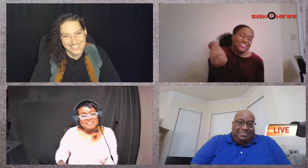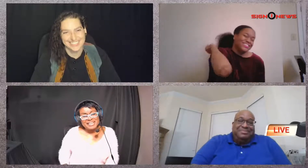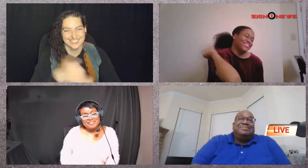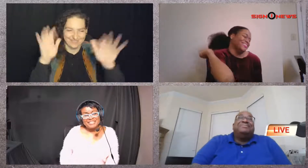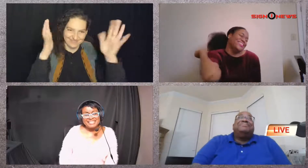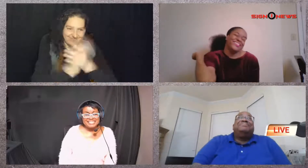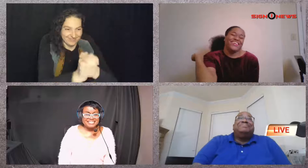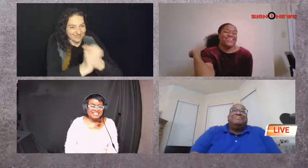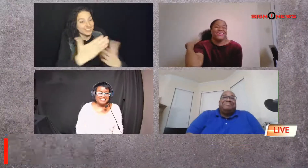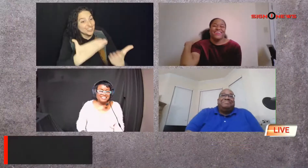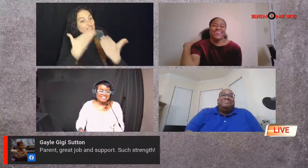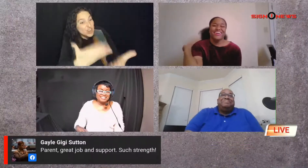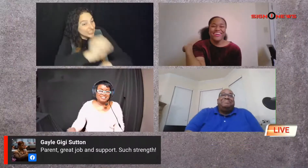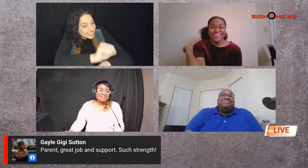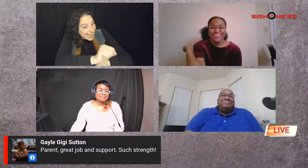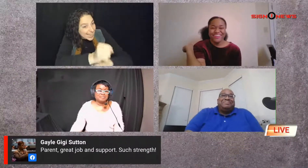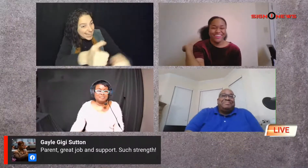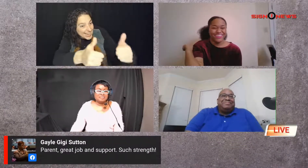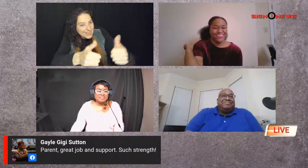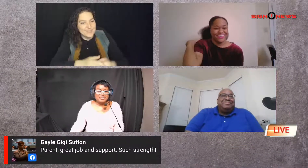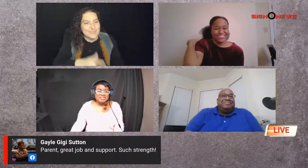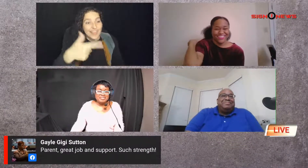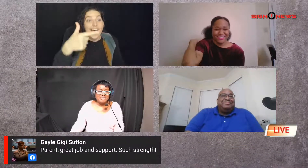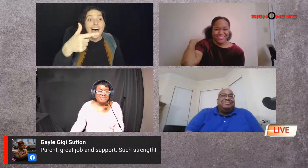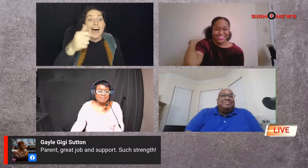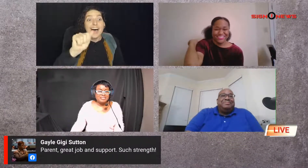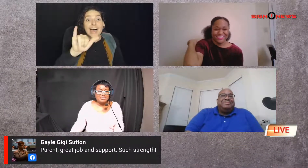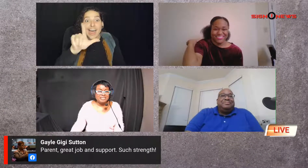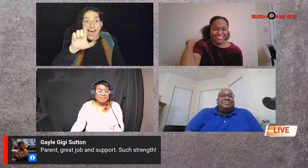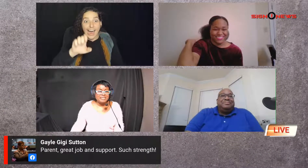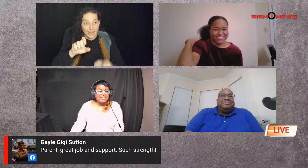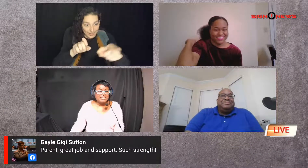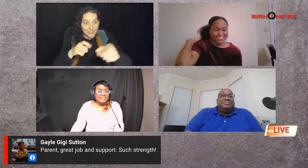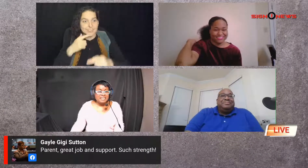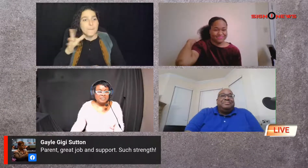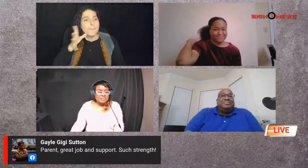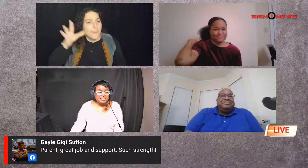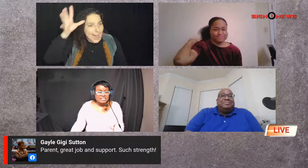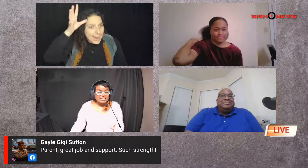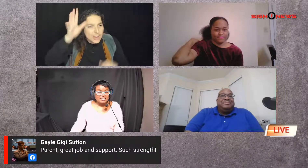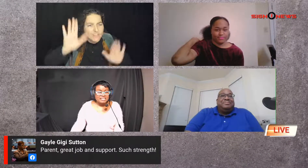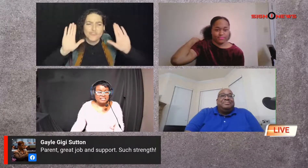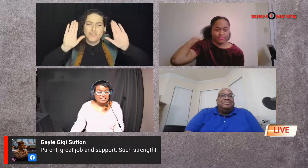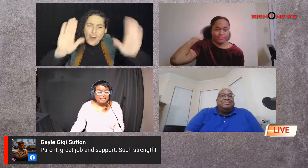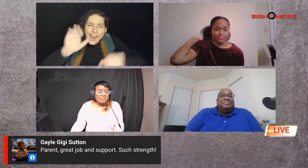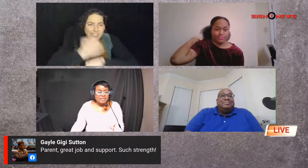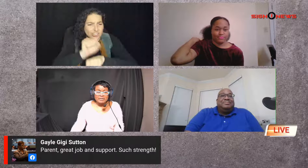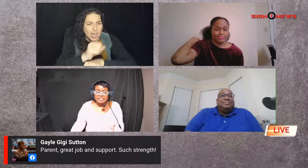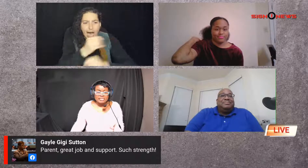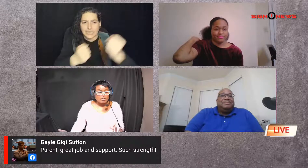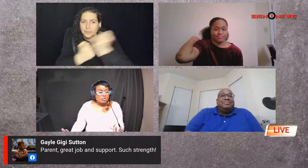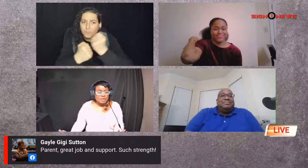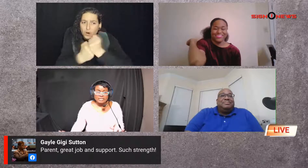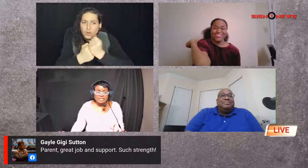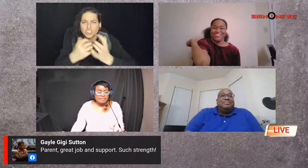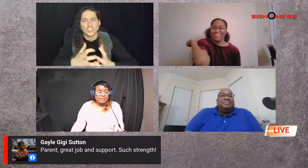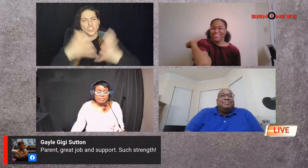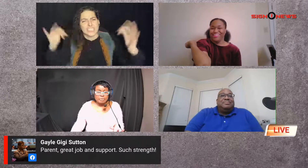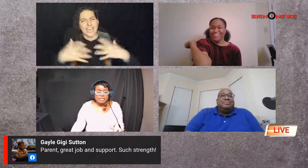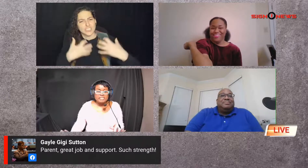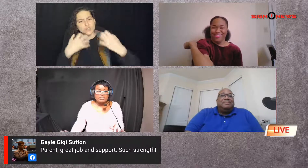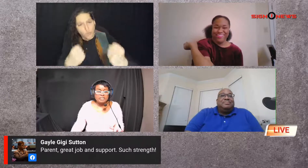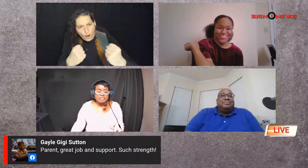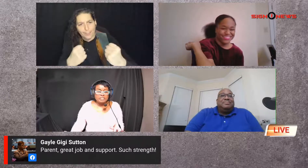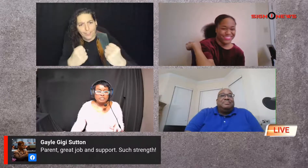Yeah, I remember that advice. Good job. Good job. Gail says, "Parents, great job